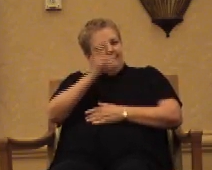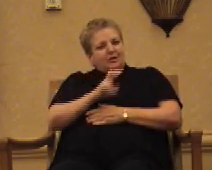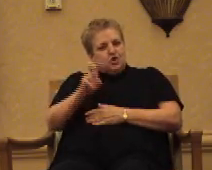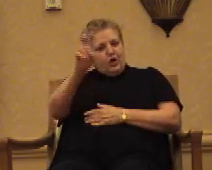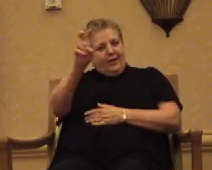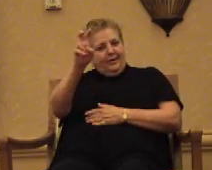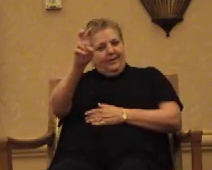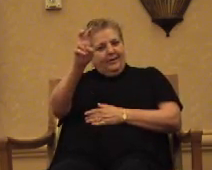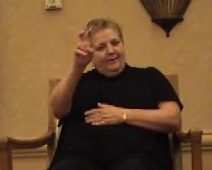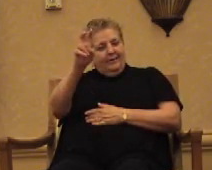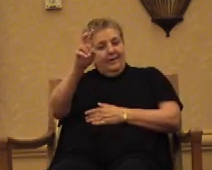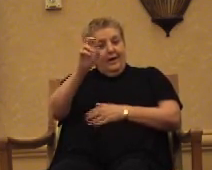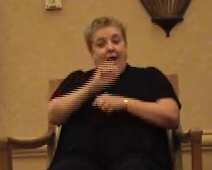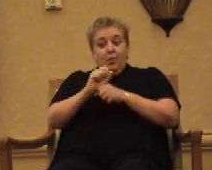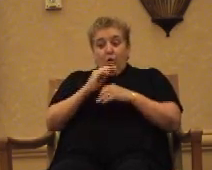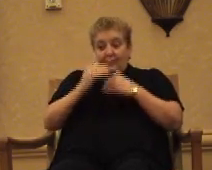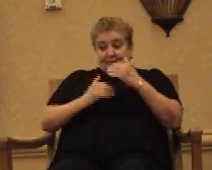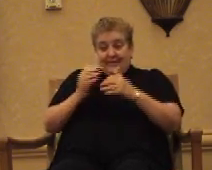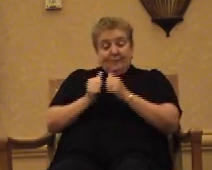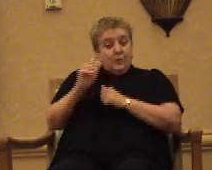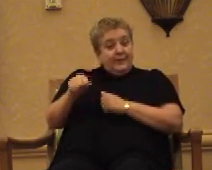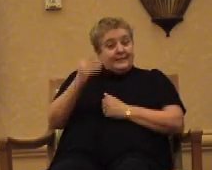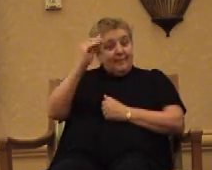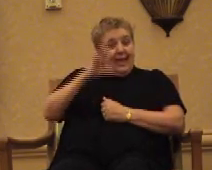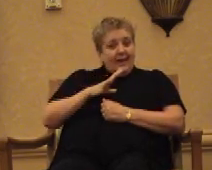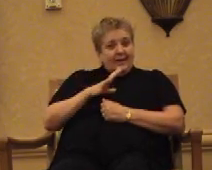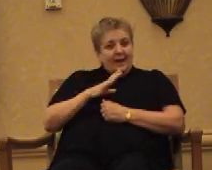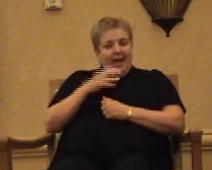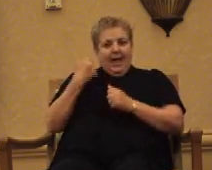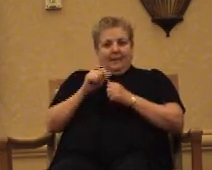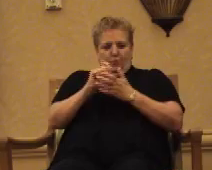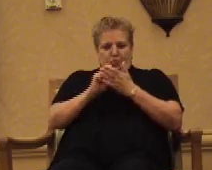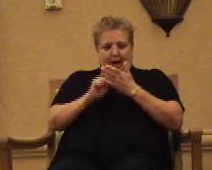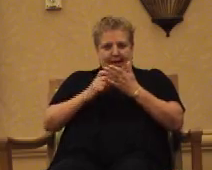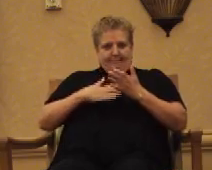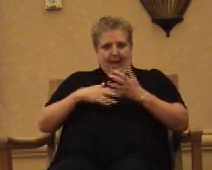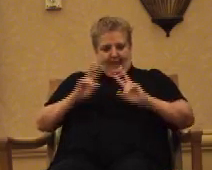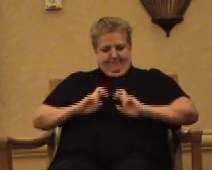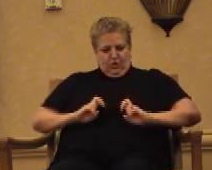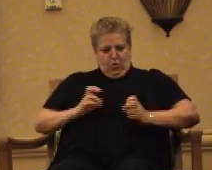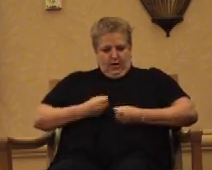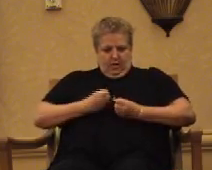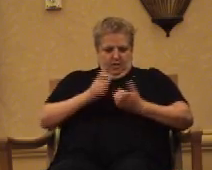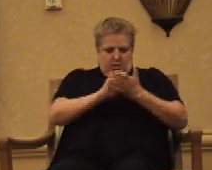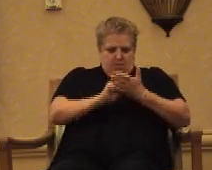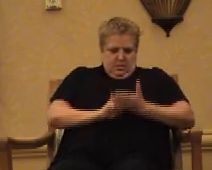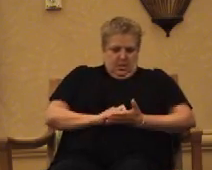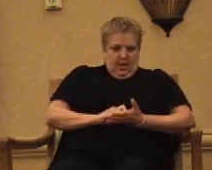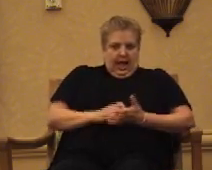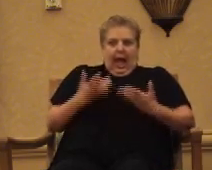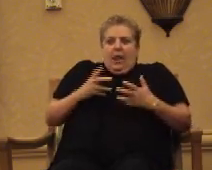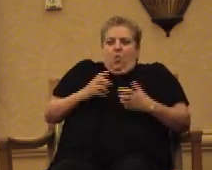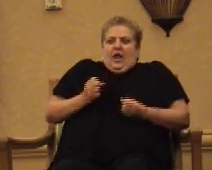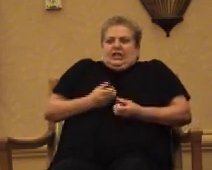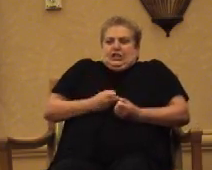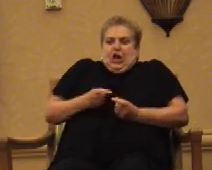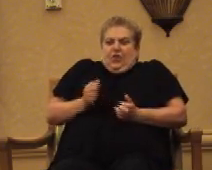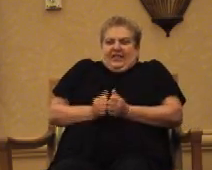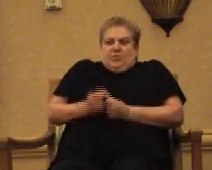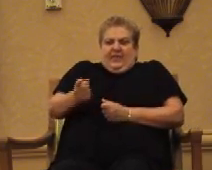I worked the steps with this man. I remember writing an inventory and thinking, I don't want to share this stuff. I just met him. I want to impress him with all